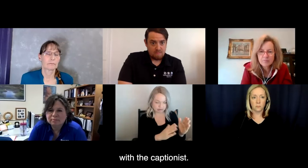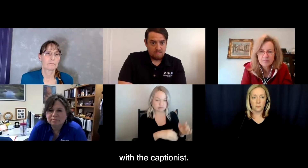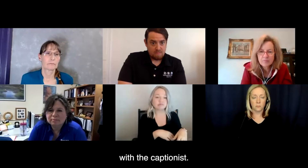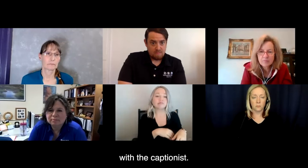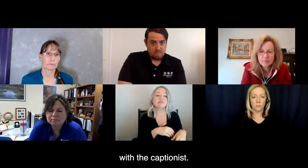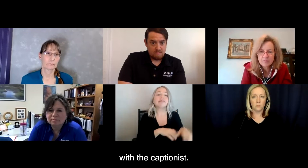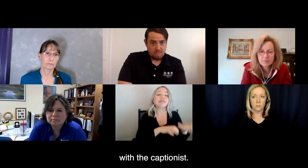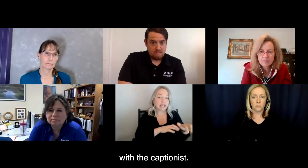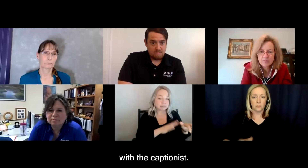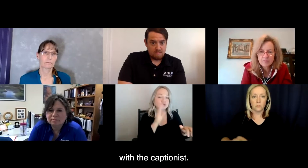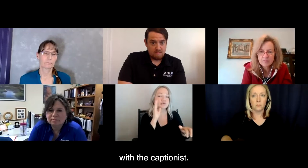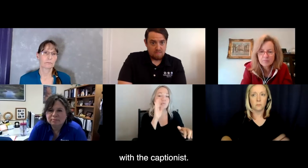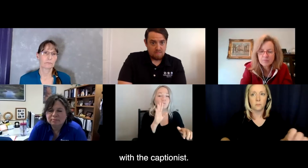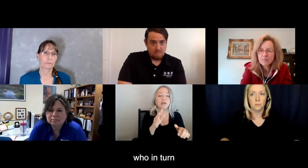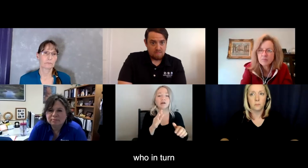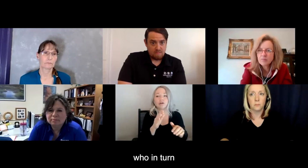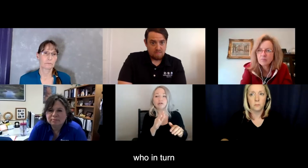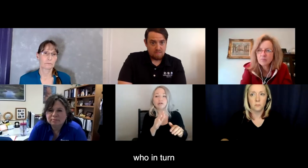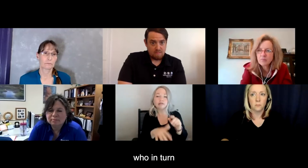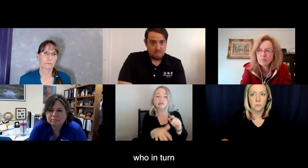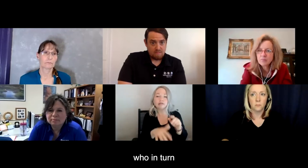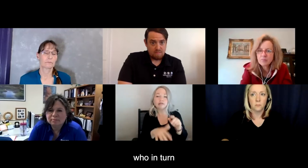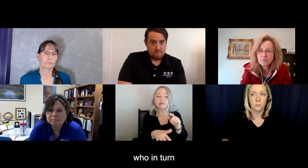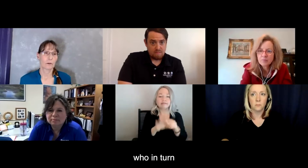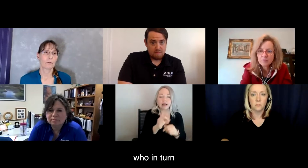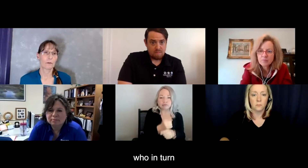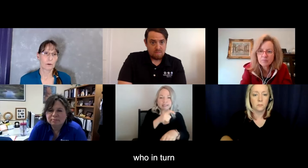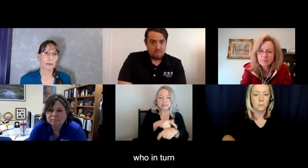with the captionist, who in turn,